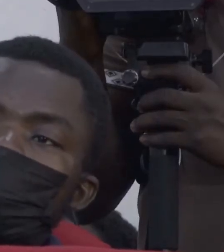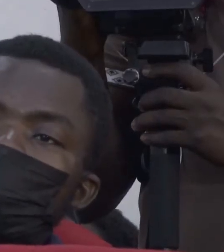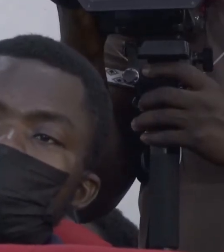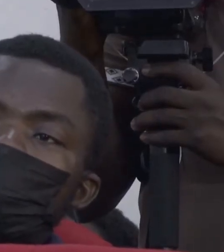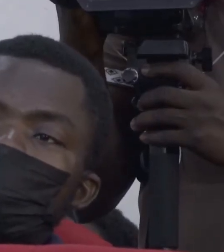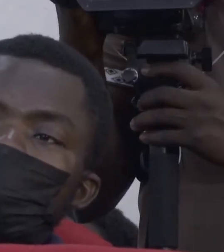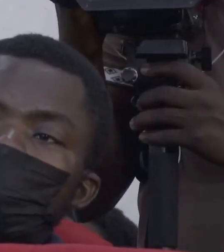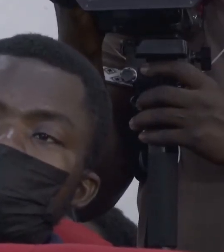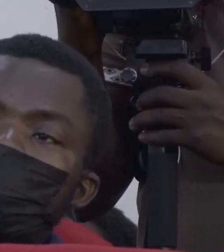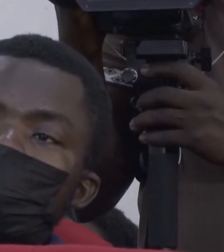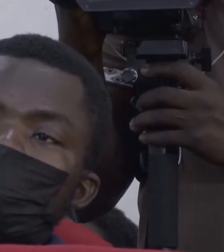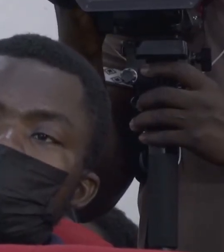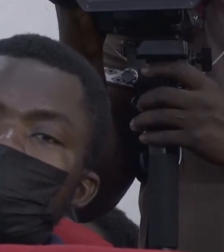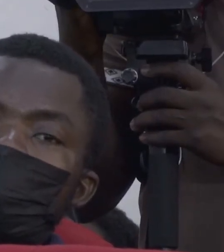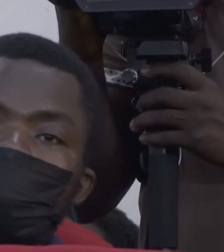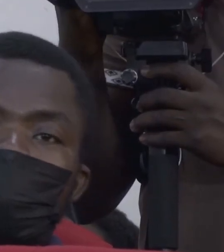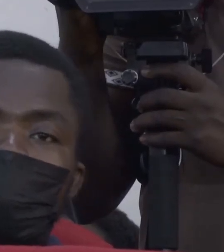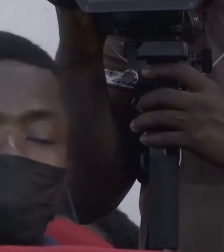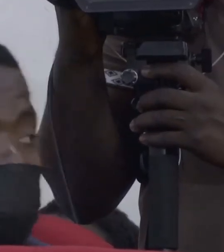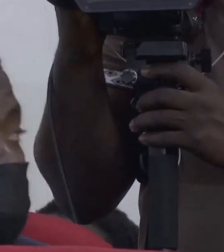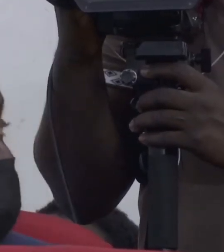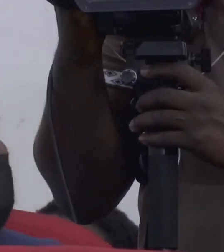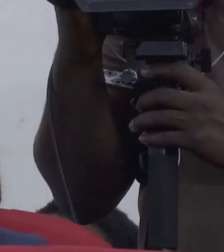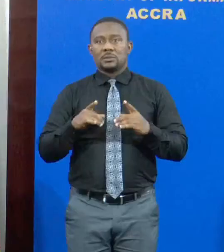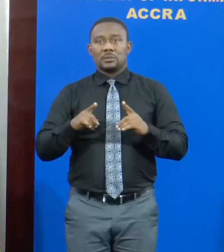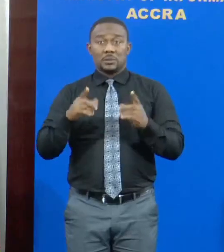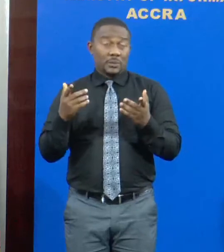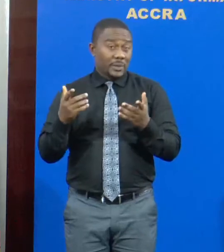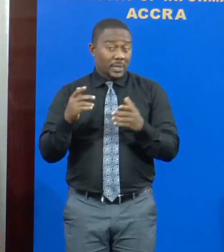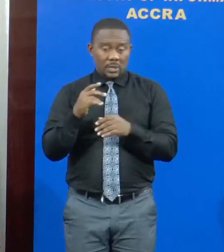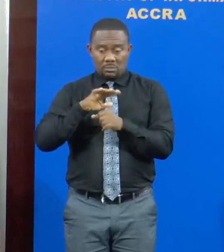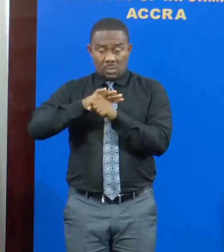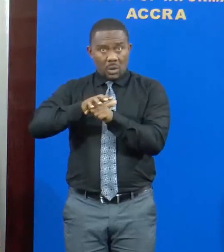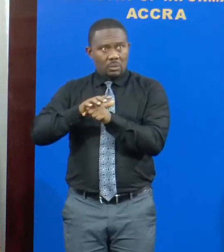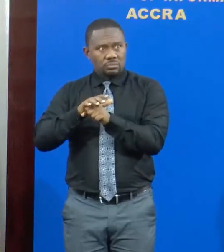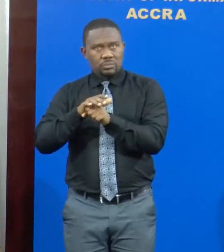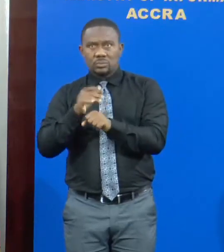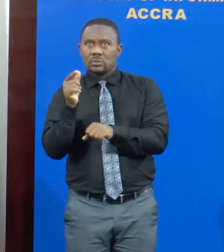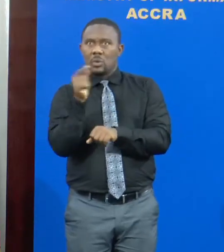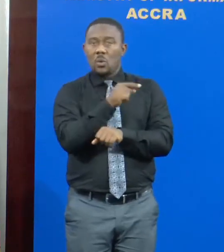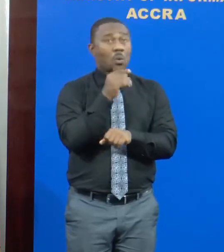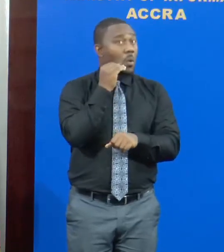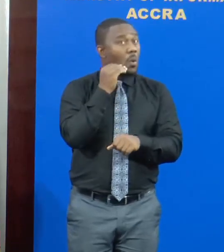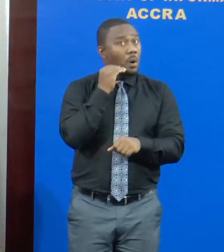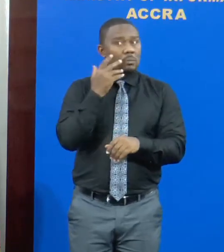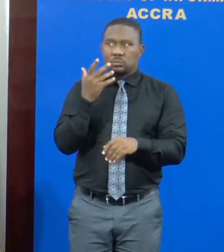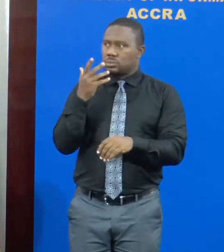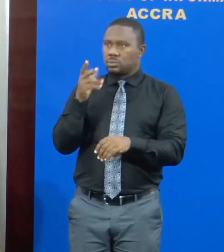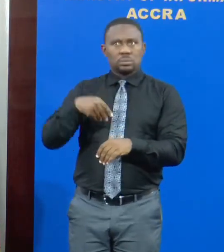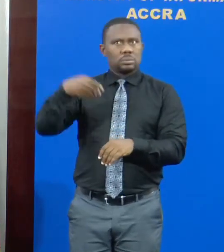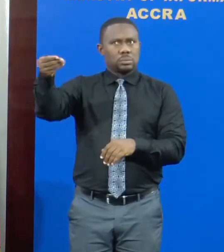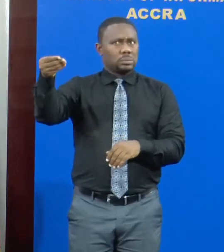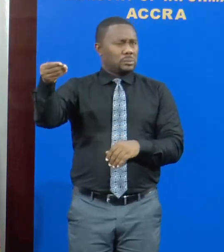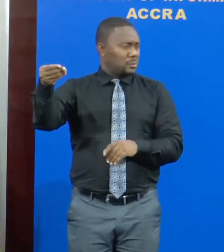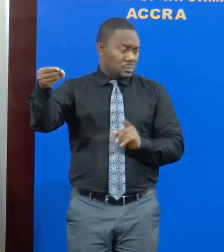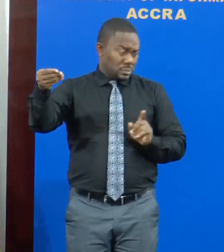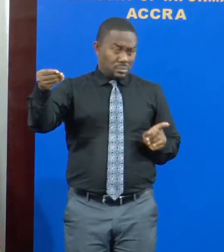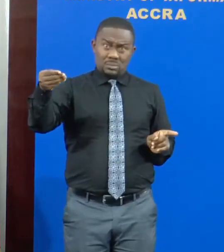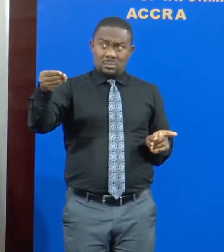Kumasi, and then during COVID, they had gone back home and they had not returned, and the cards had been sent to the place where